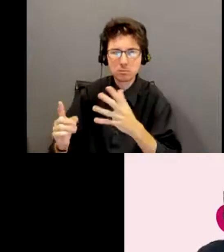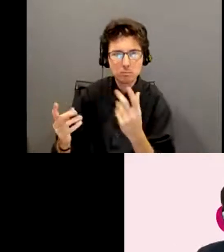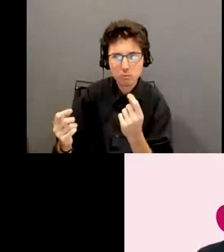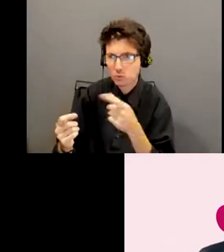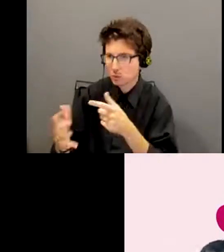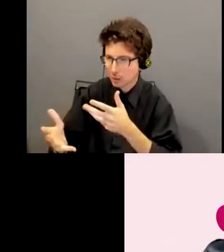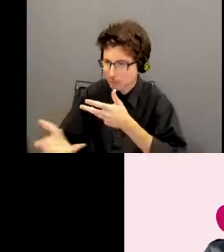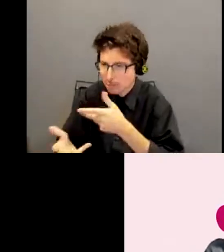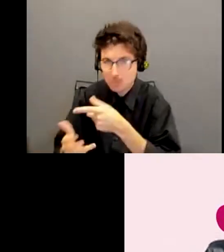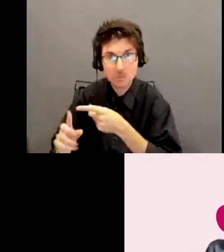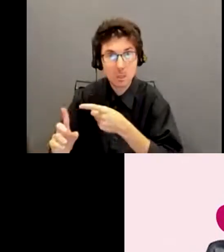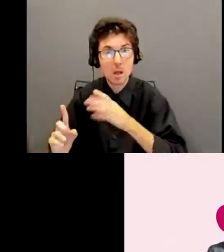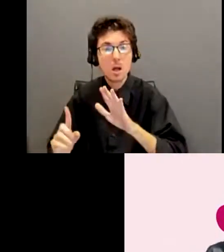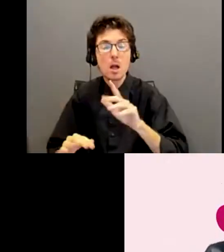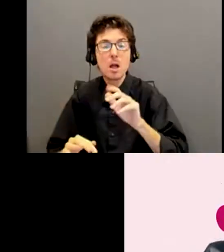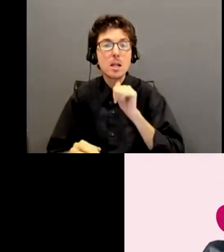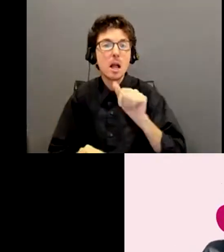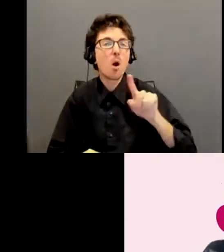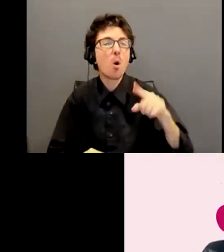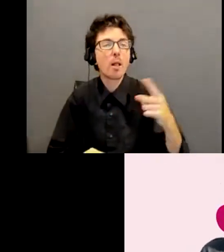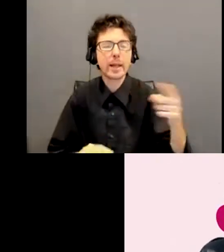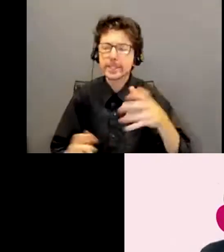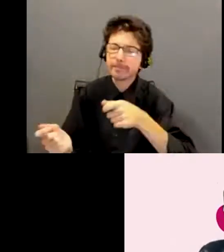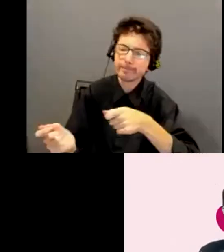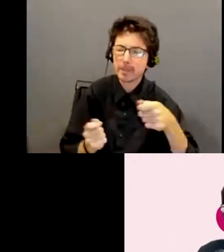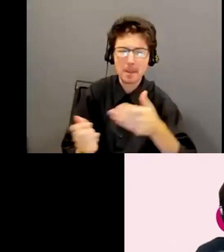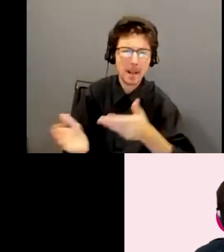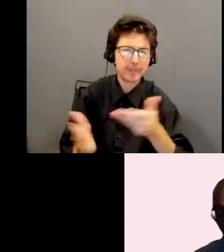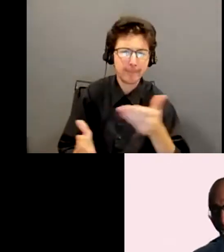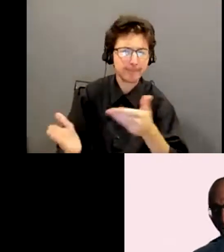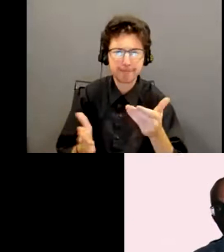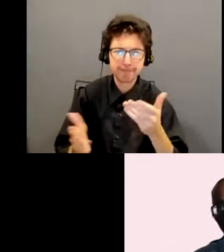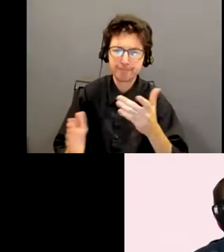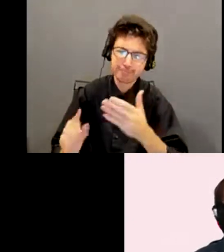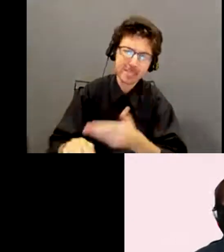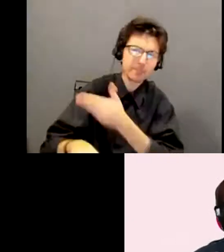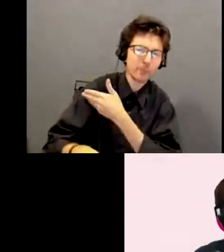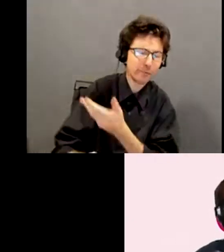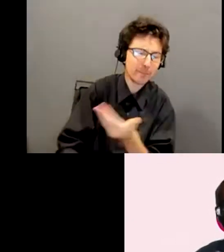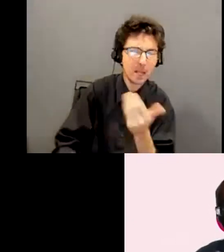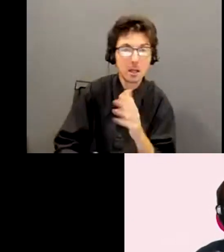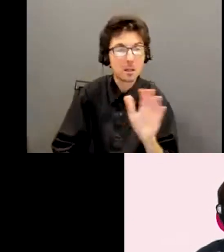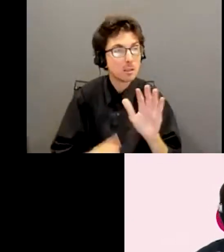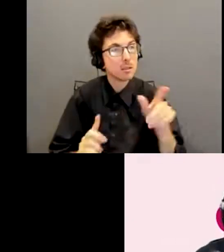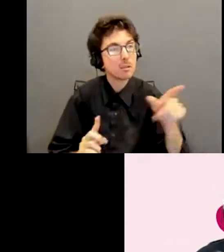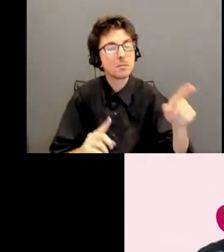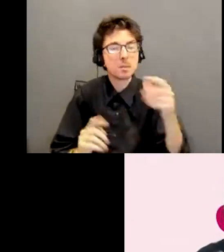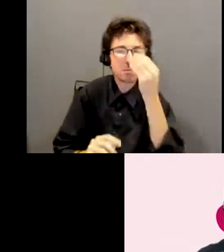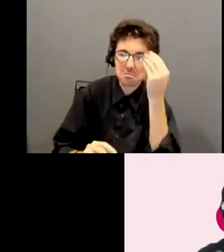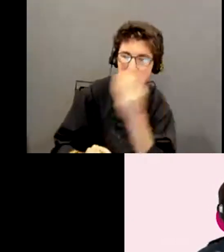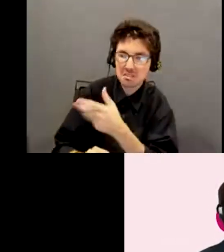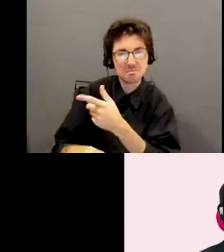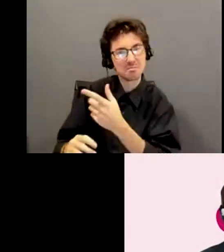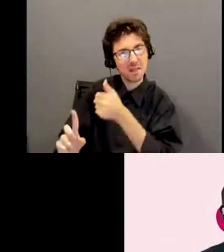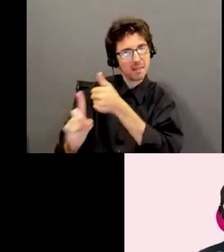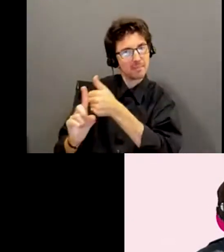in the front, but also to, you know, to go head in hand together with the parents. This is the second aspect of